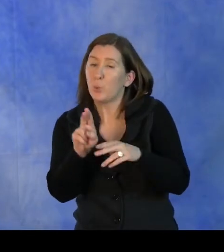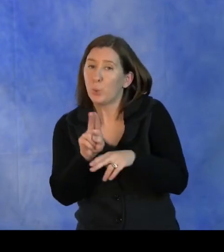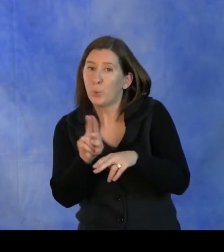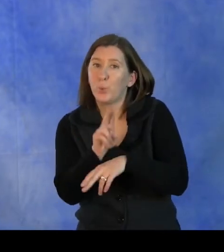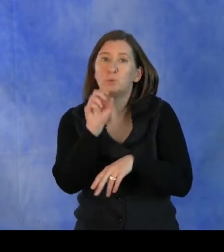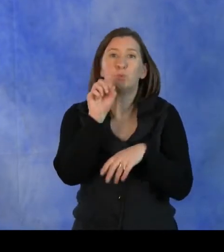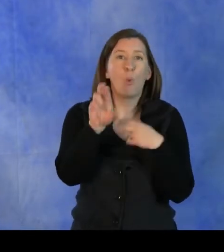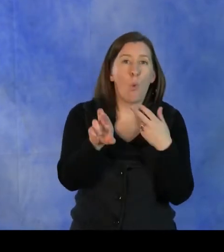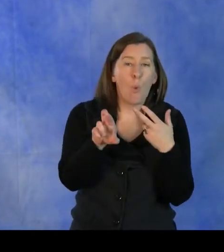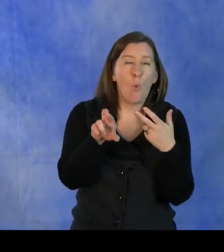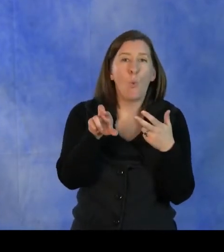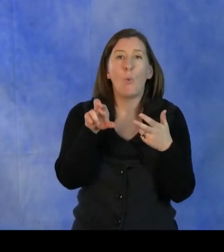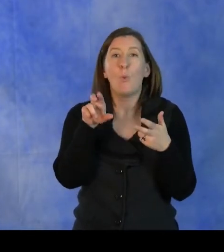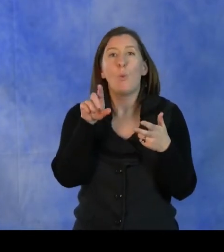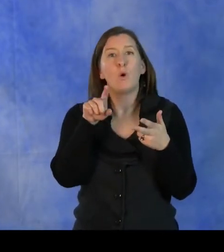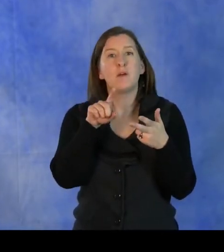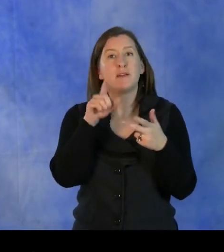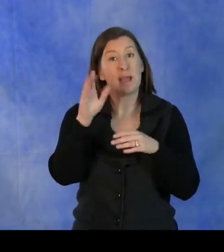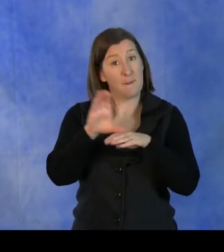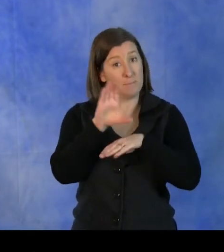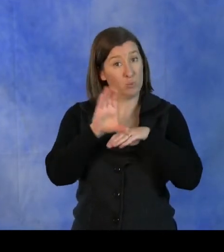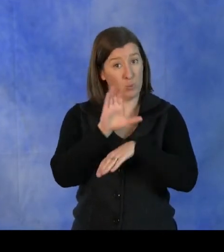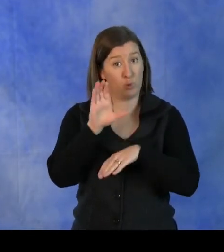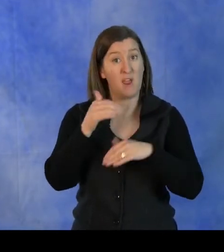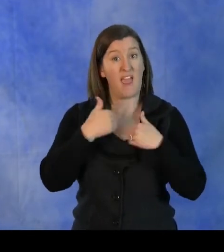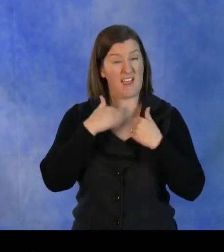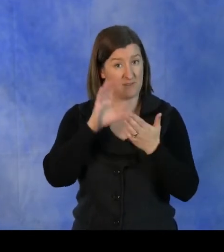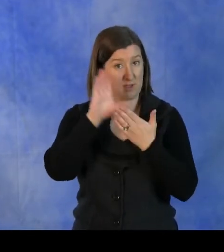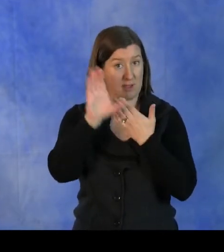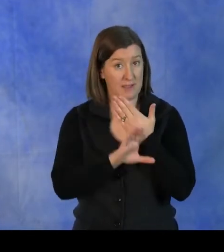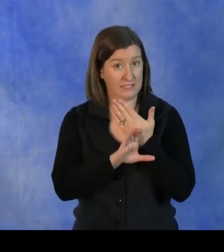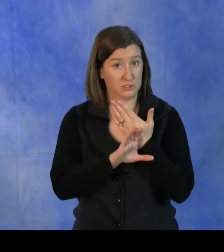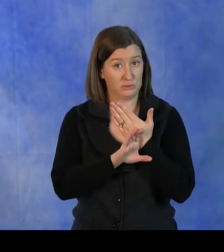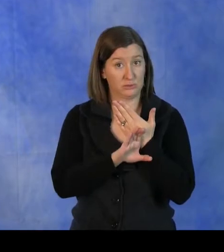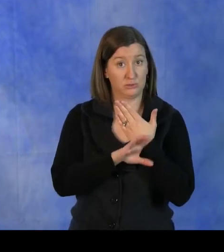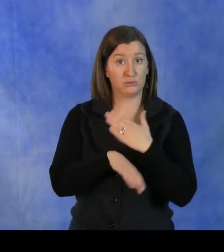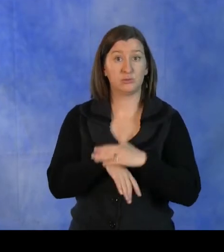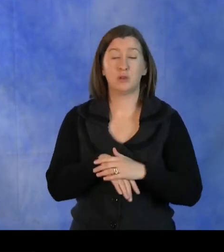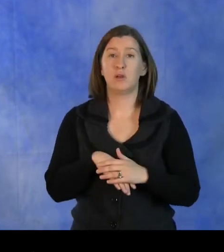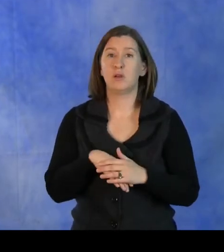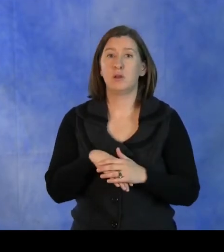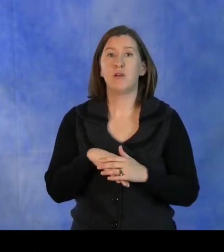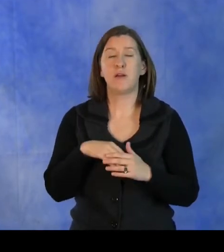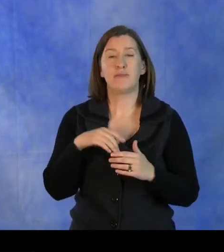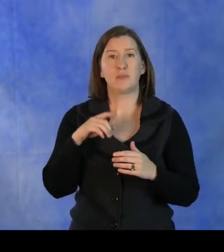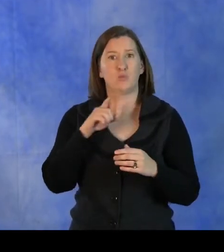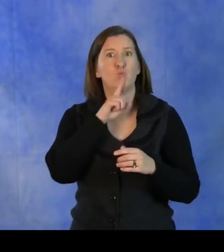iPhones and they're allowed to use them, or computers,